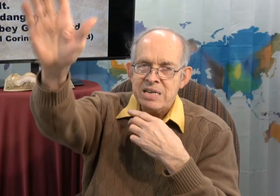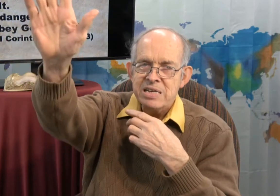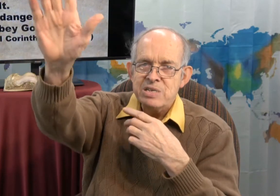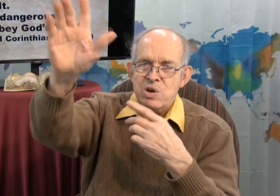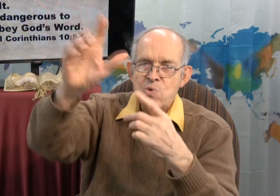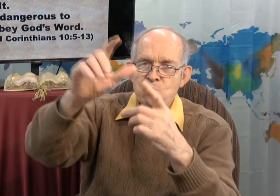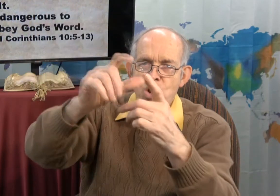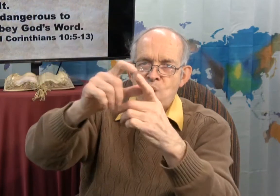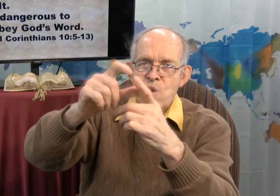His word